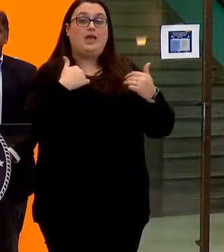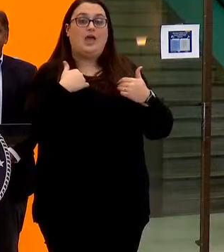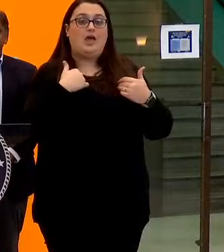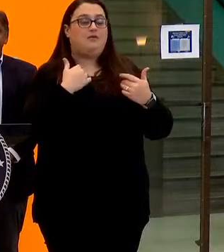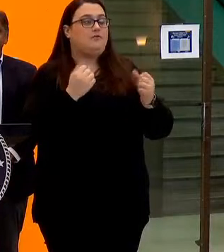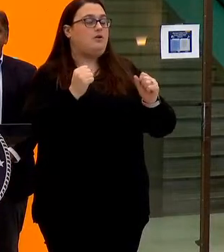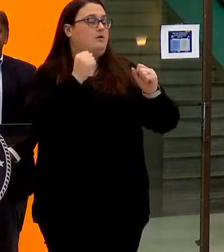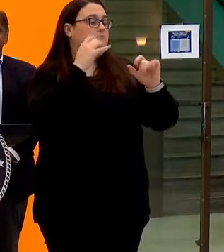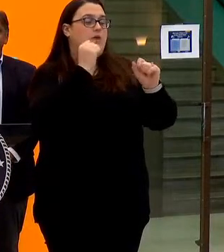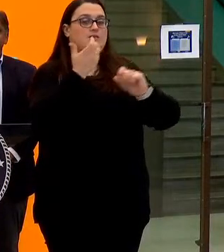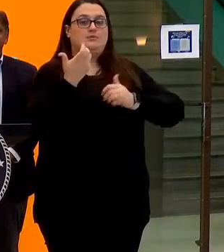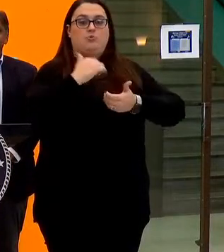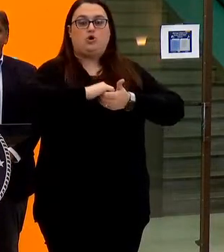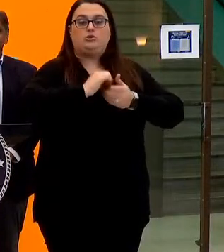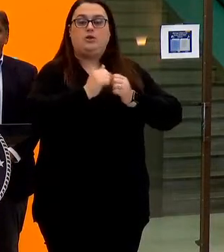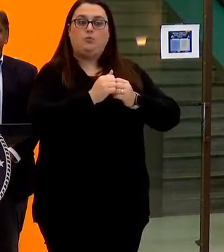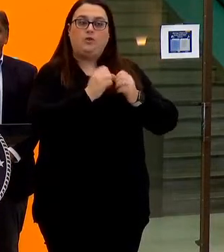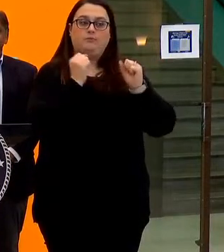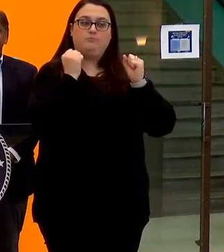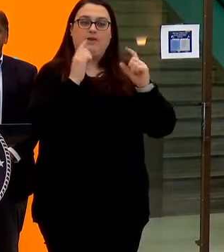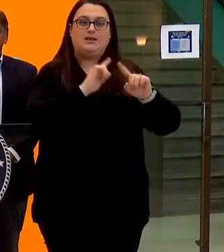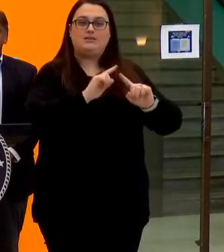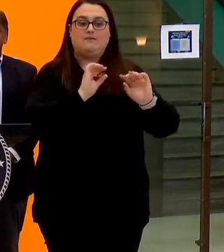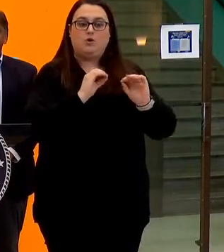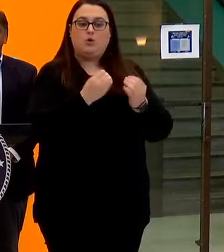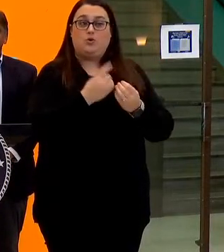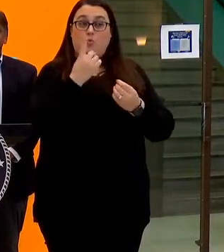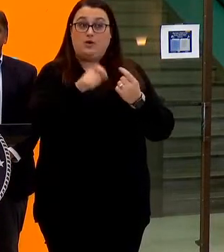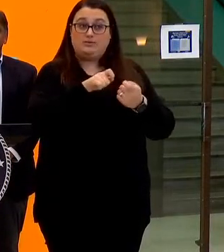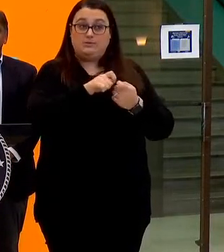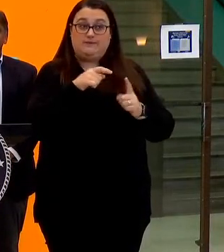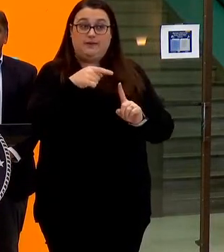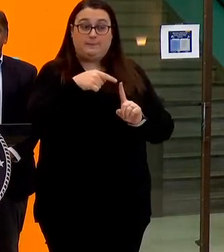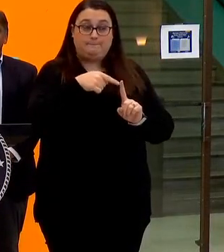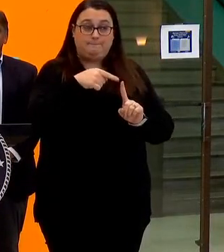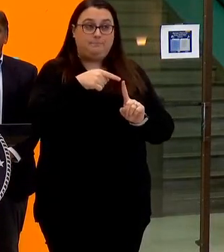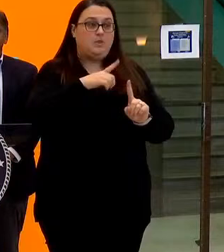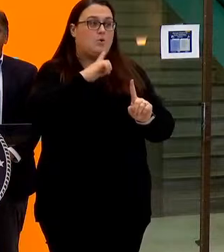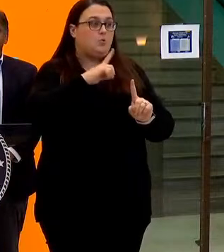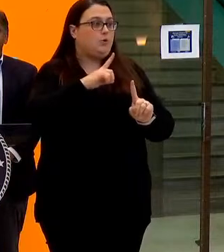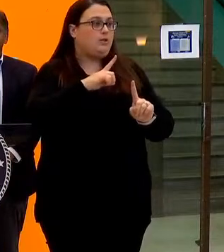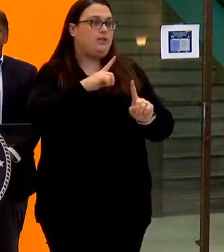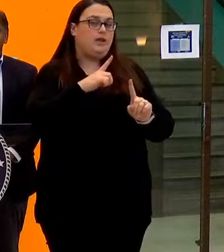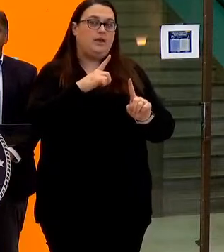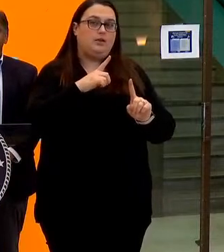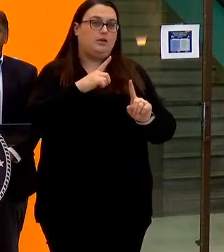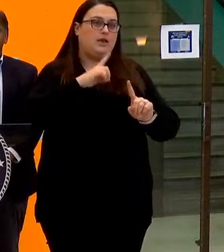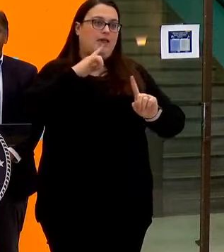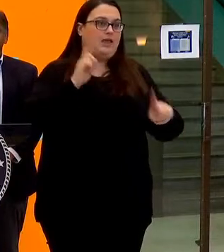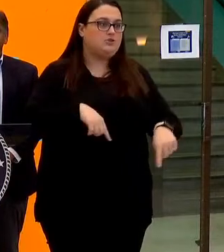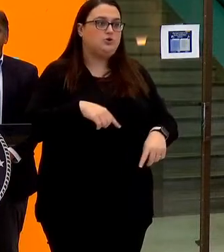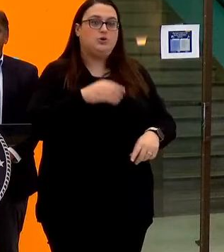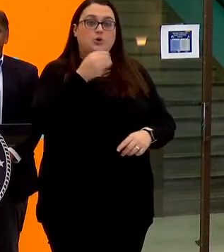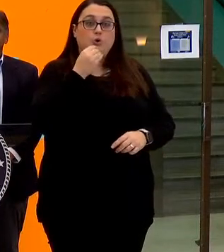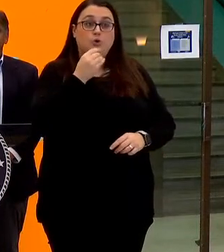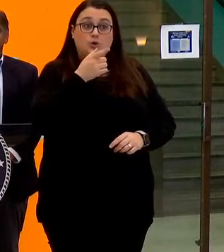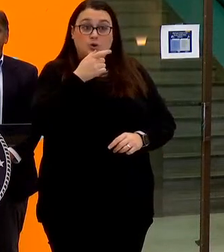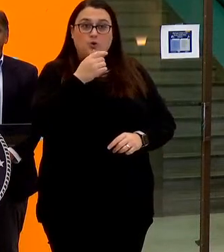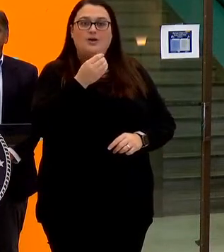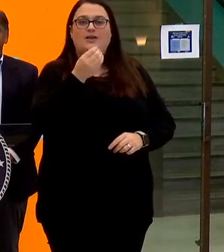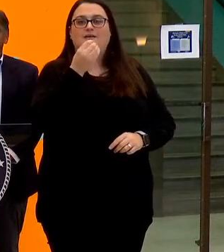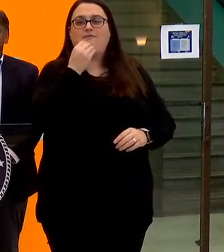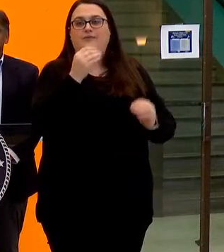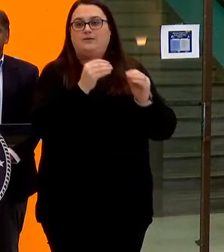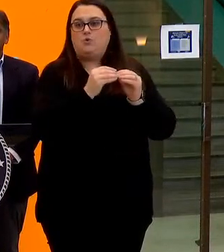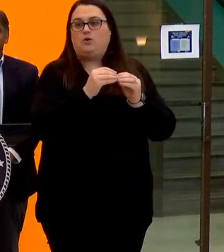incredible partnerships with several organizations, but one in particular has really heeded the call, and that is Feed More. And